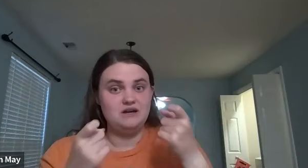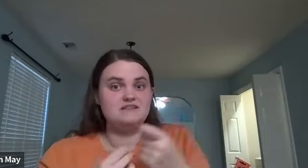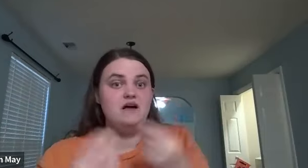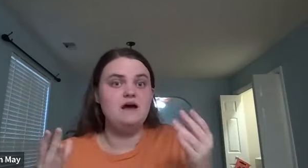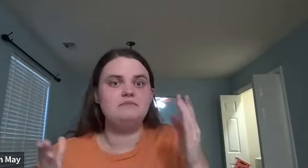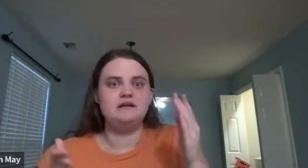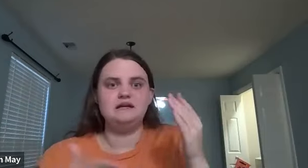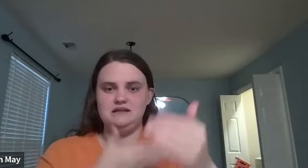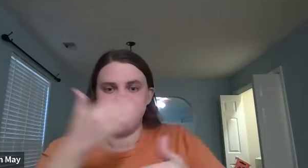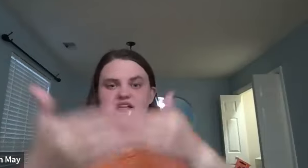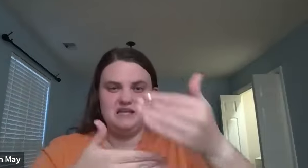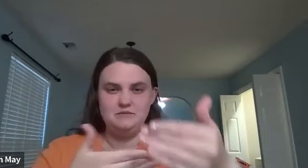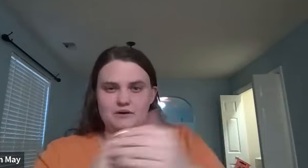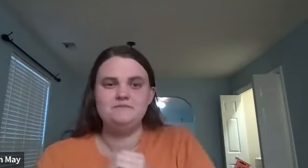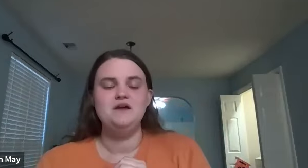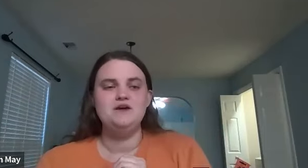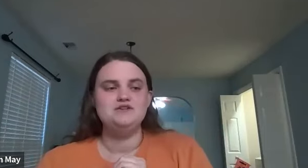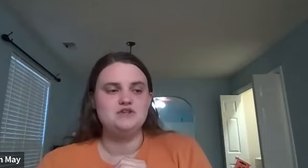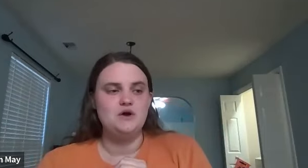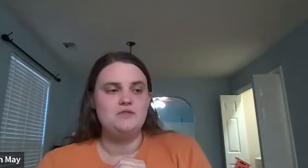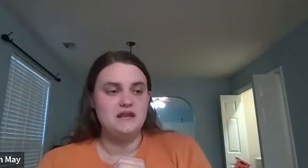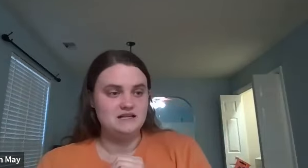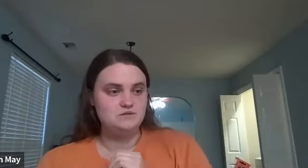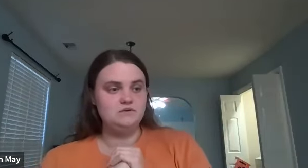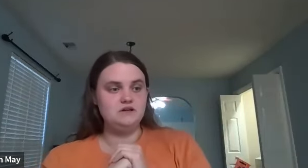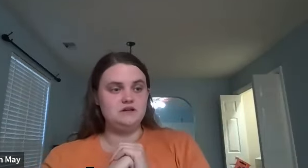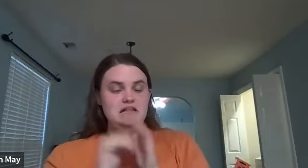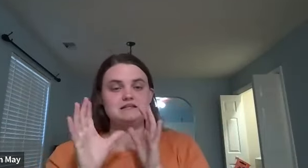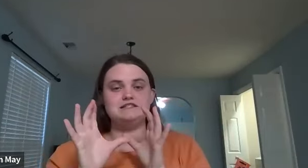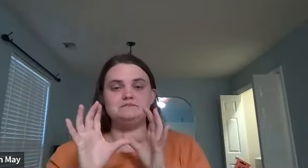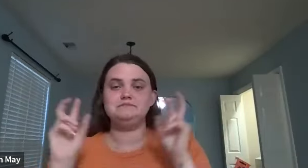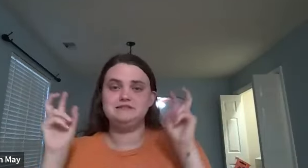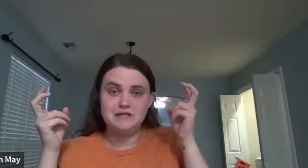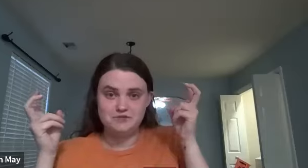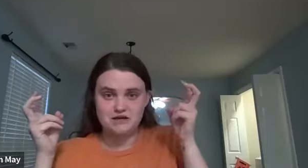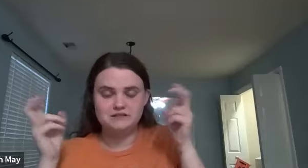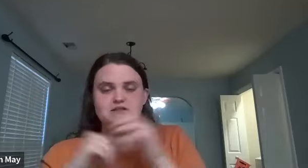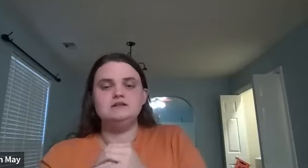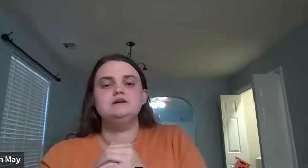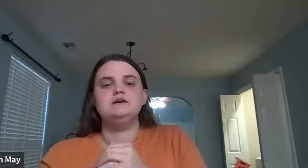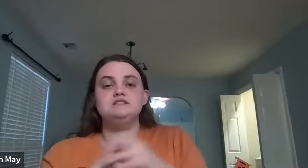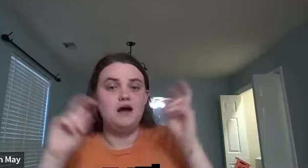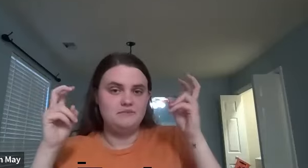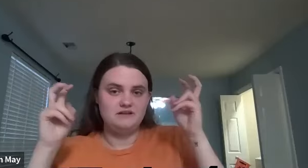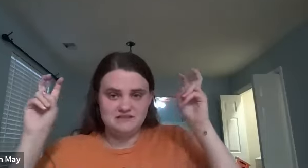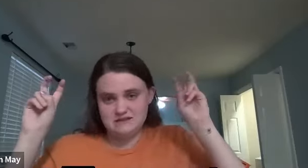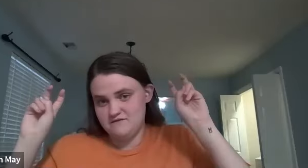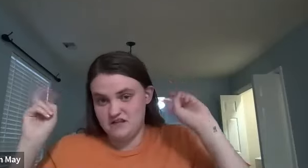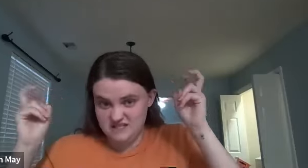guys a lot, but we can keep going. So the next one, next subject, topic. This is the time for like